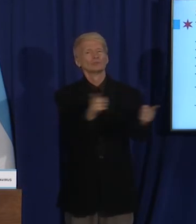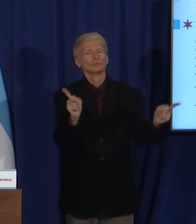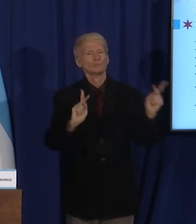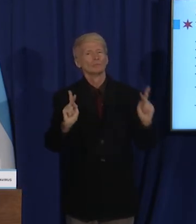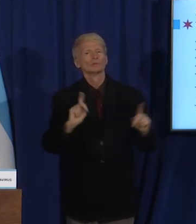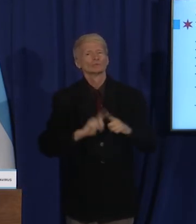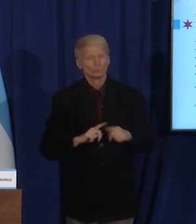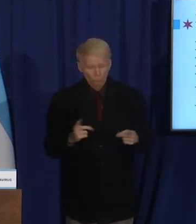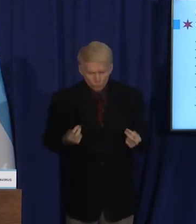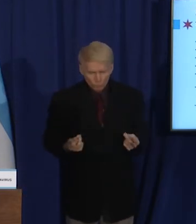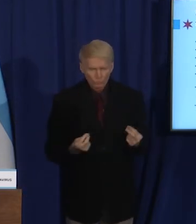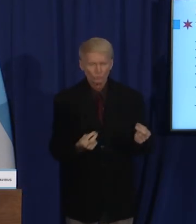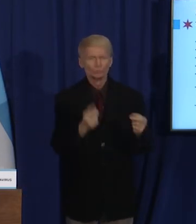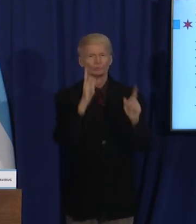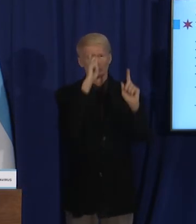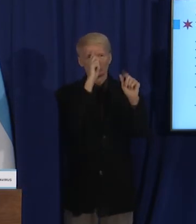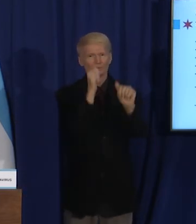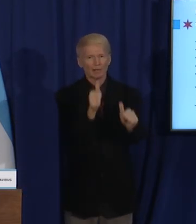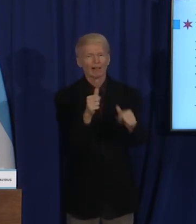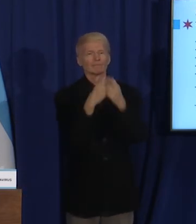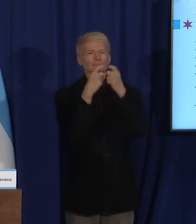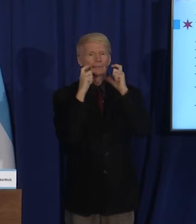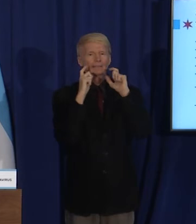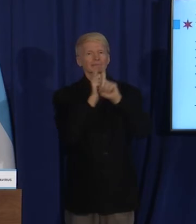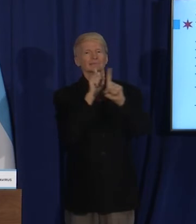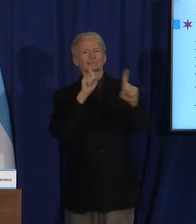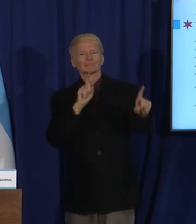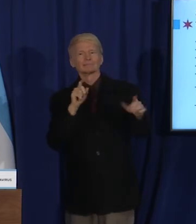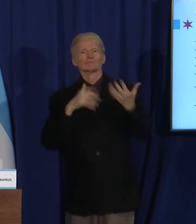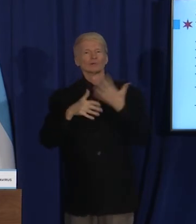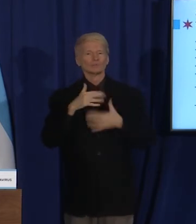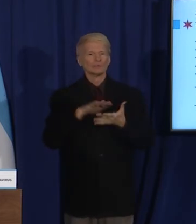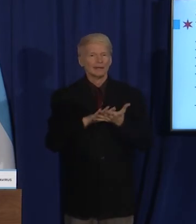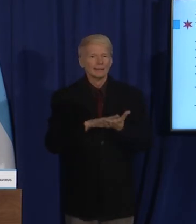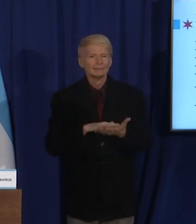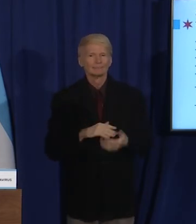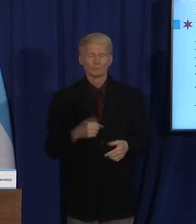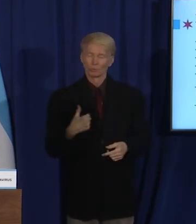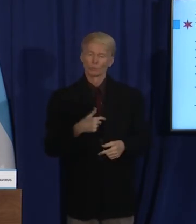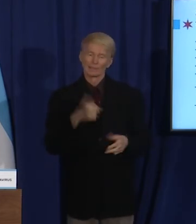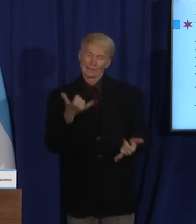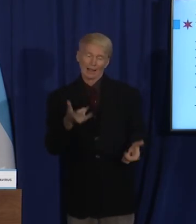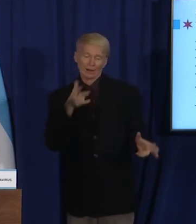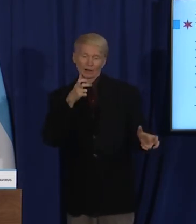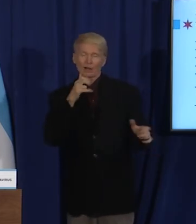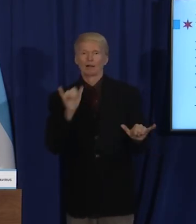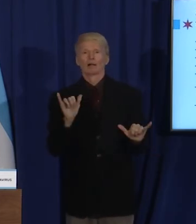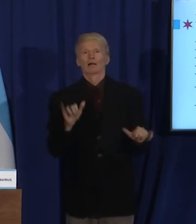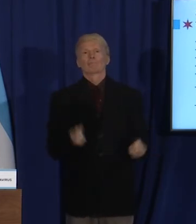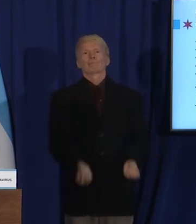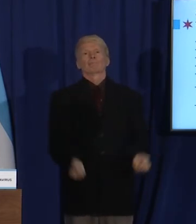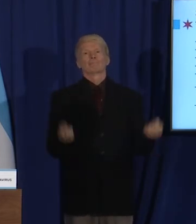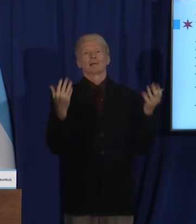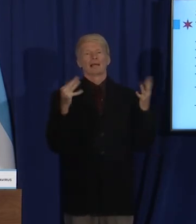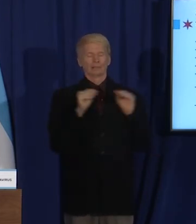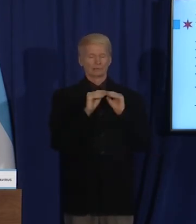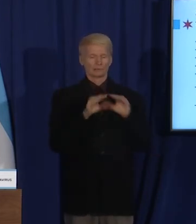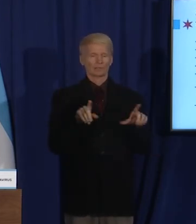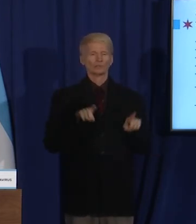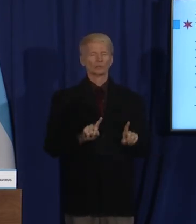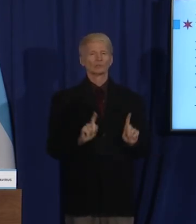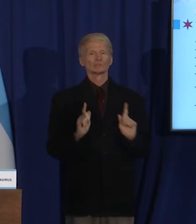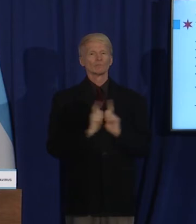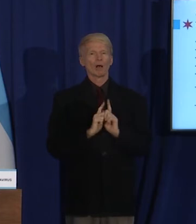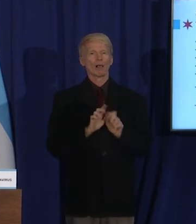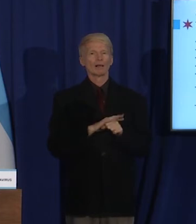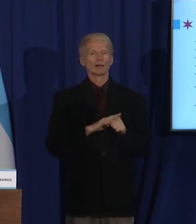helping us with these investigations. We are just hearing, as I said, about so many small social gatherings with spread. We're investigating right now a wedding